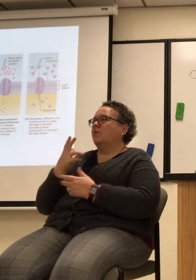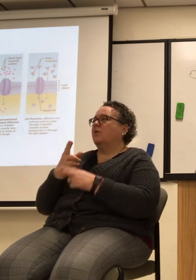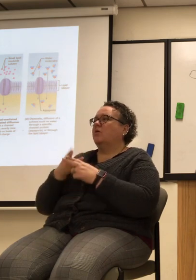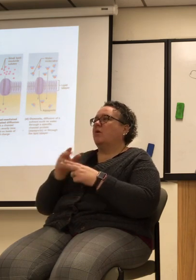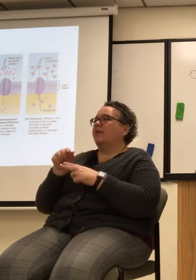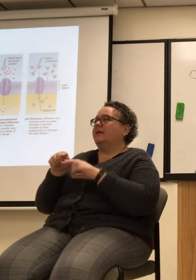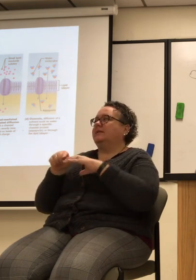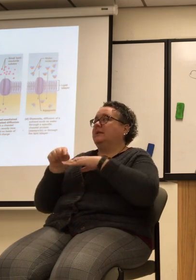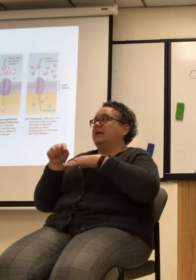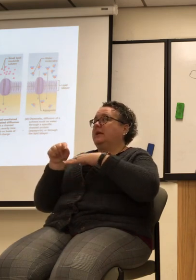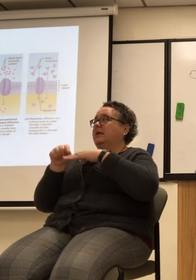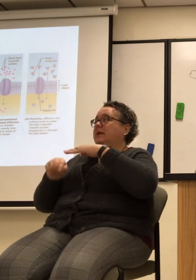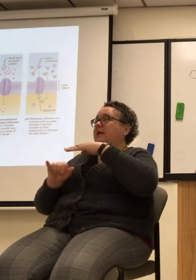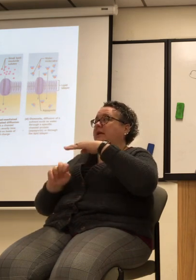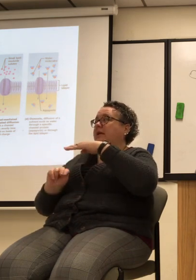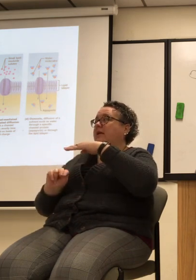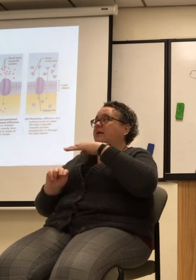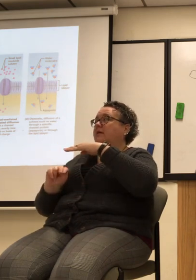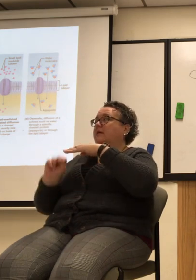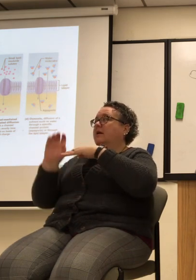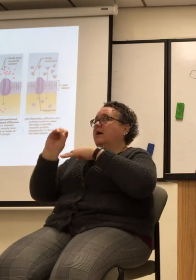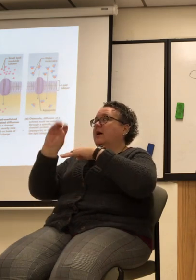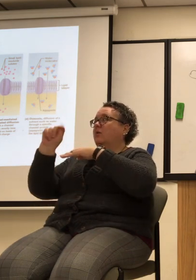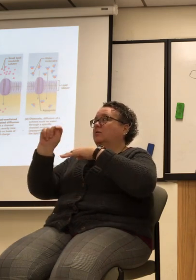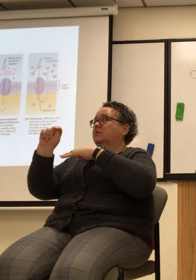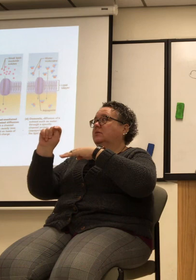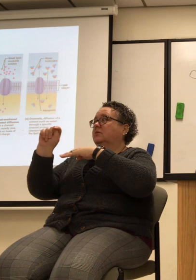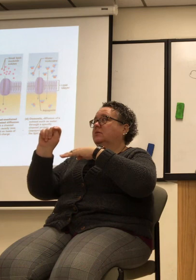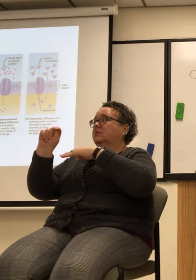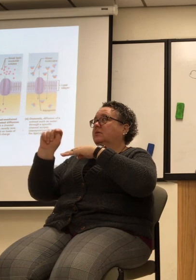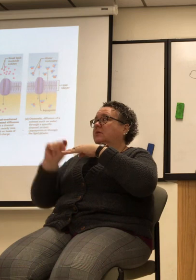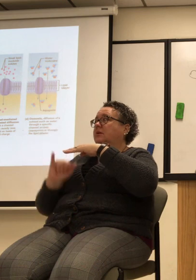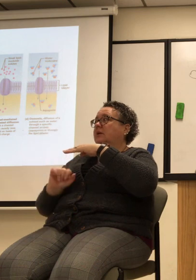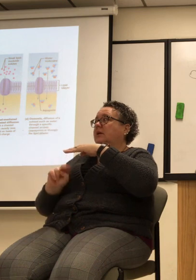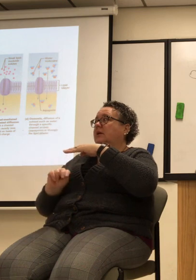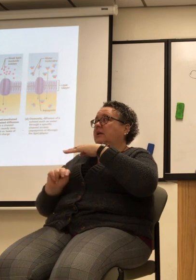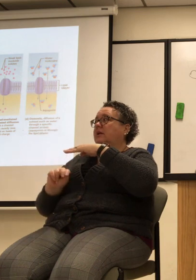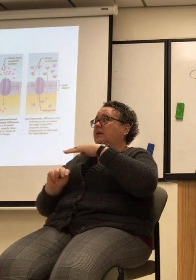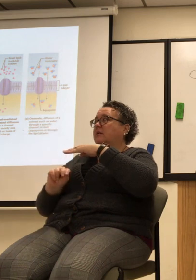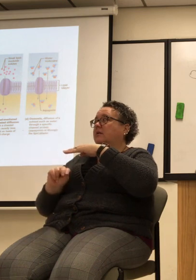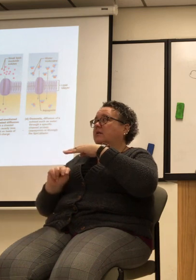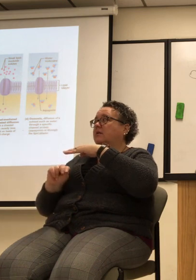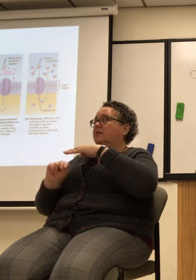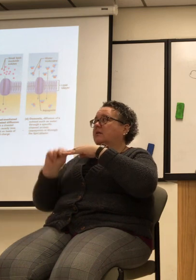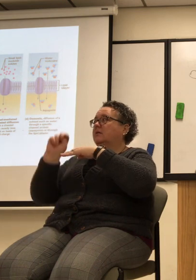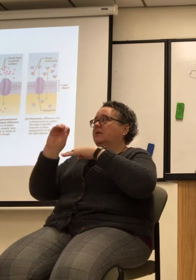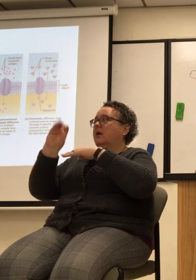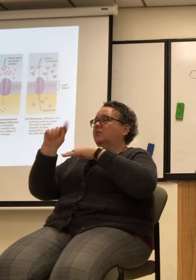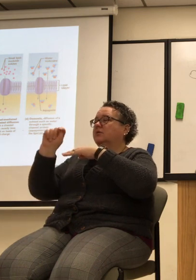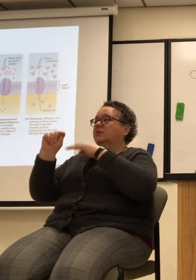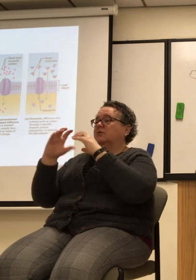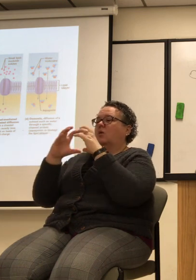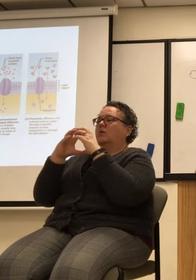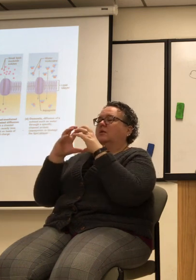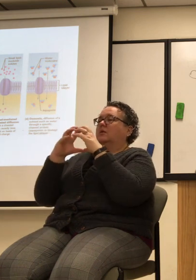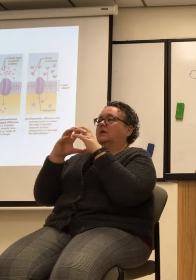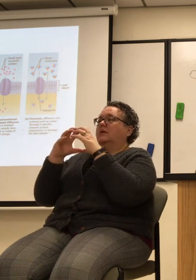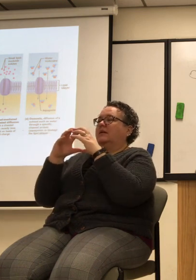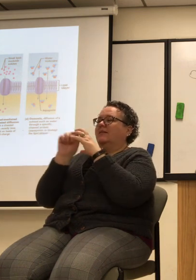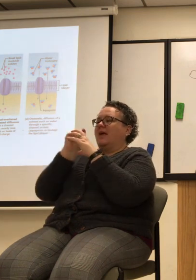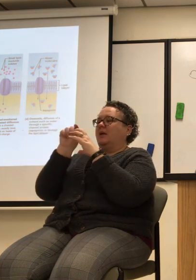in versus out. And the cell membrane is a barrier between the two, the